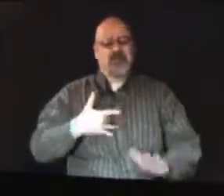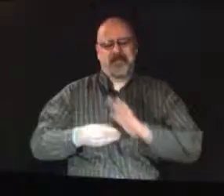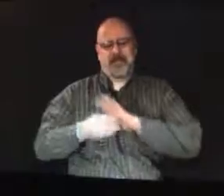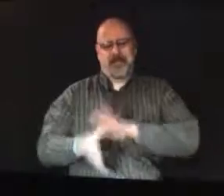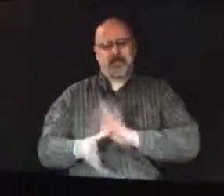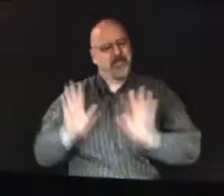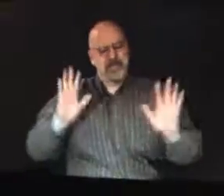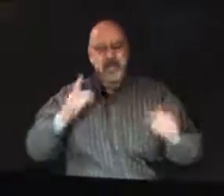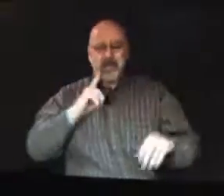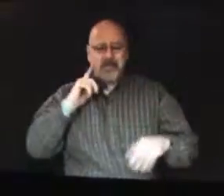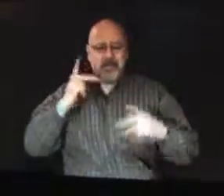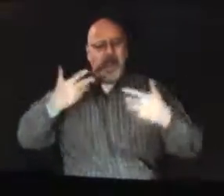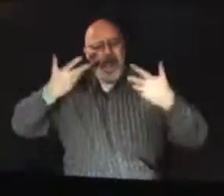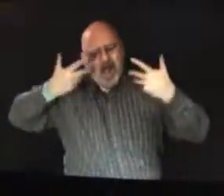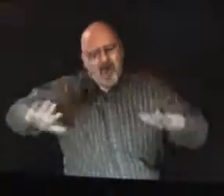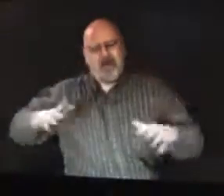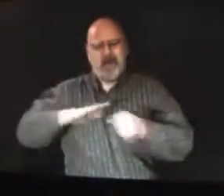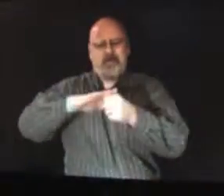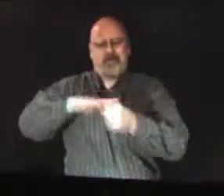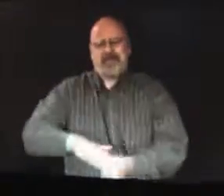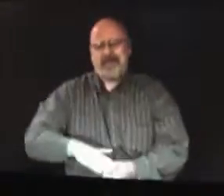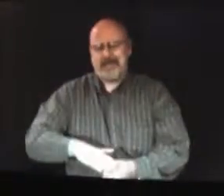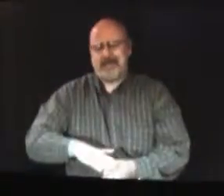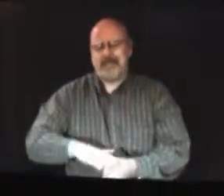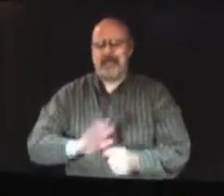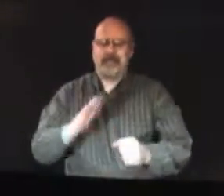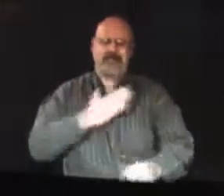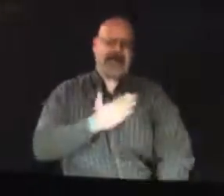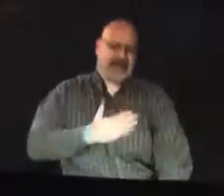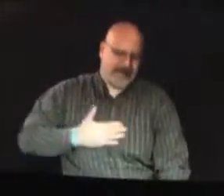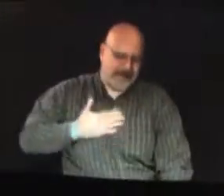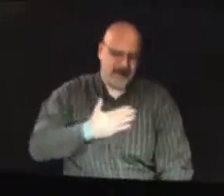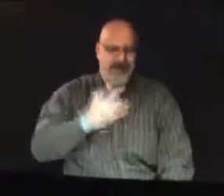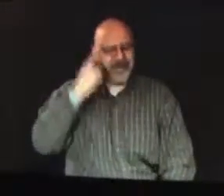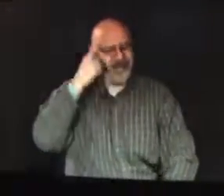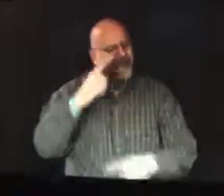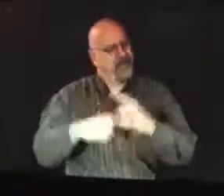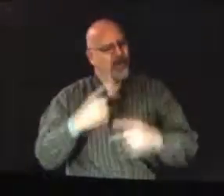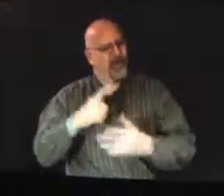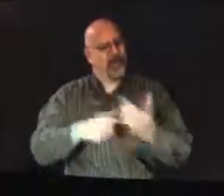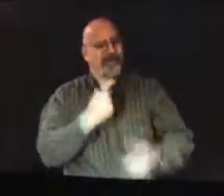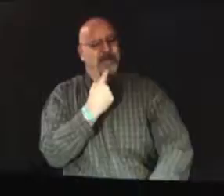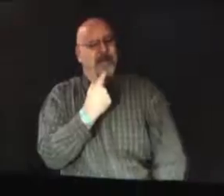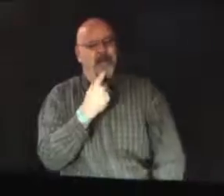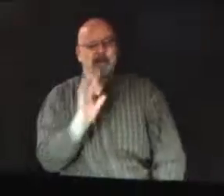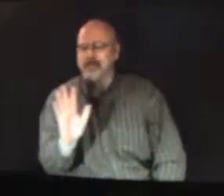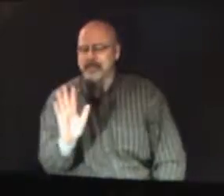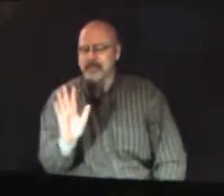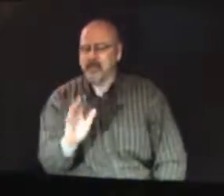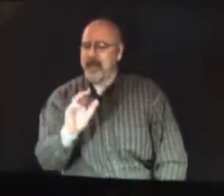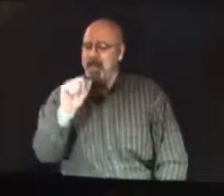something. You should never put down a deaf person in their language because they are already